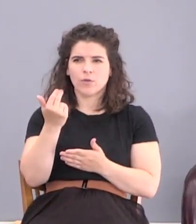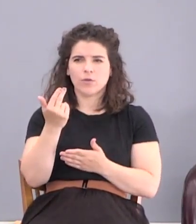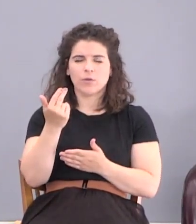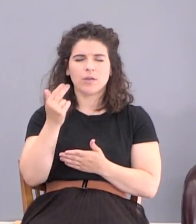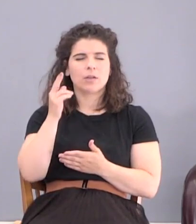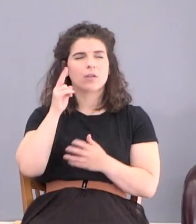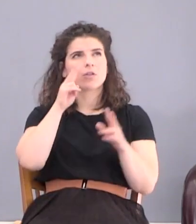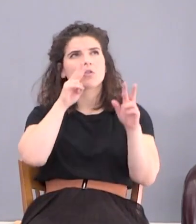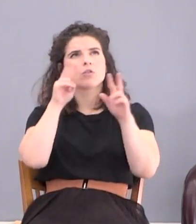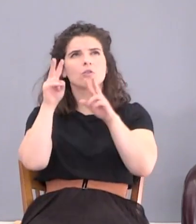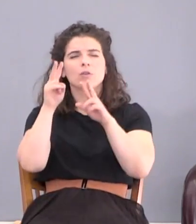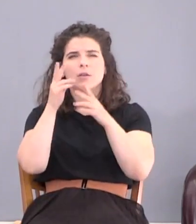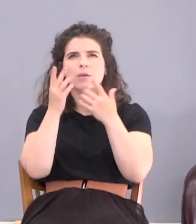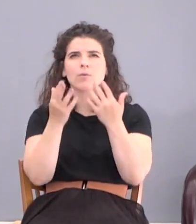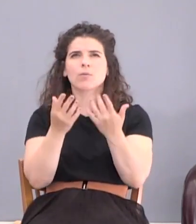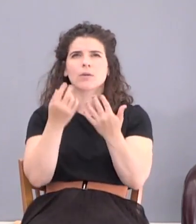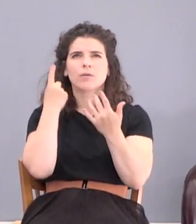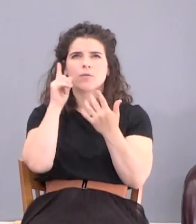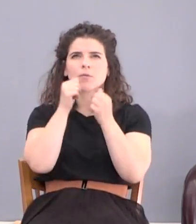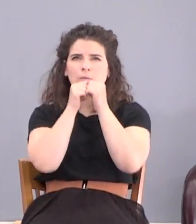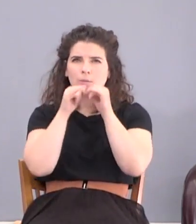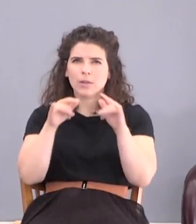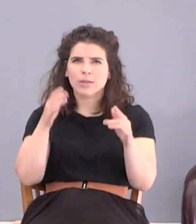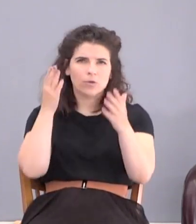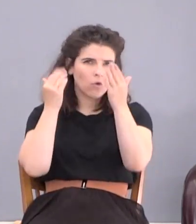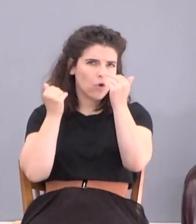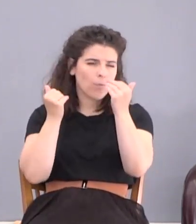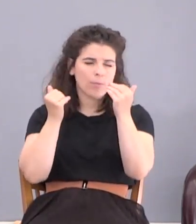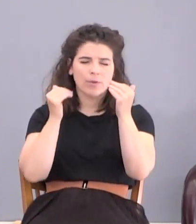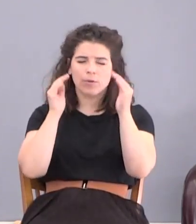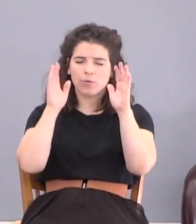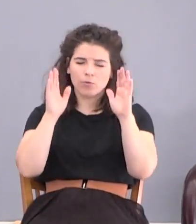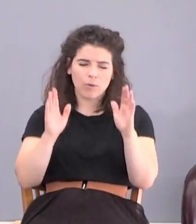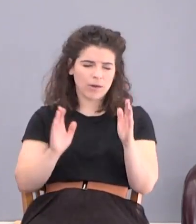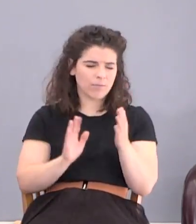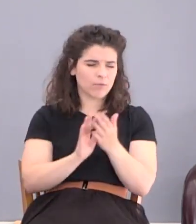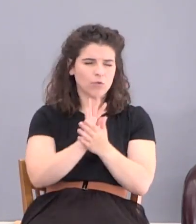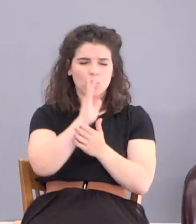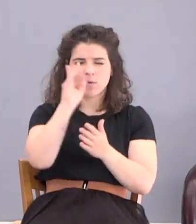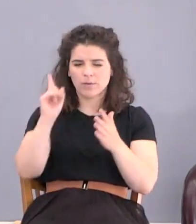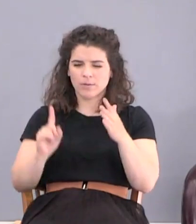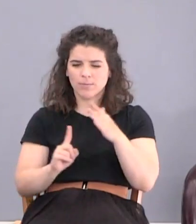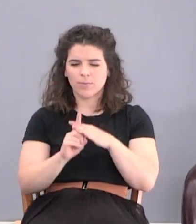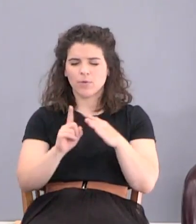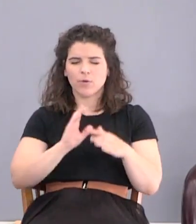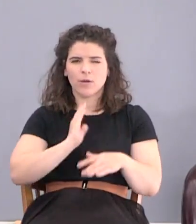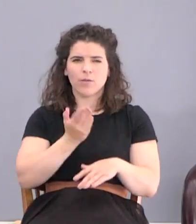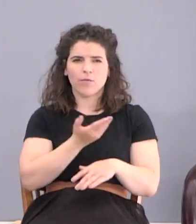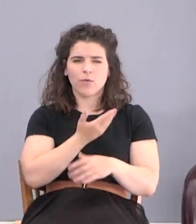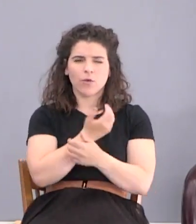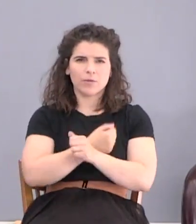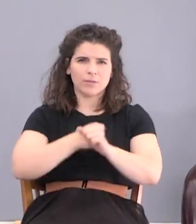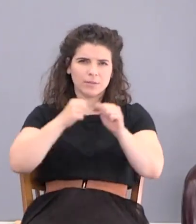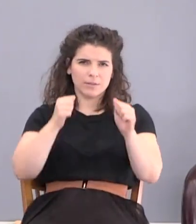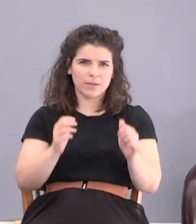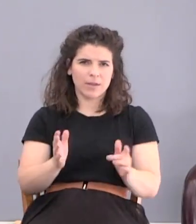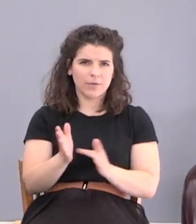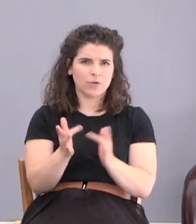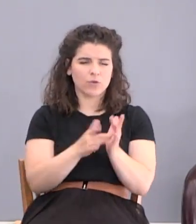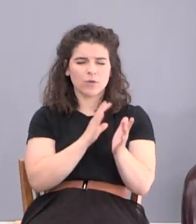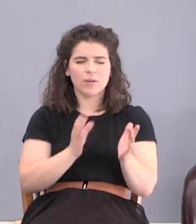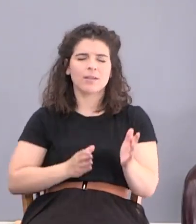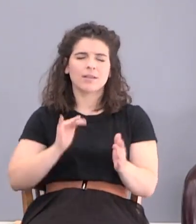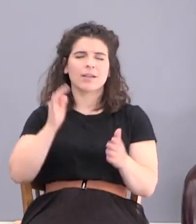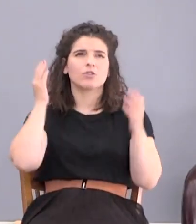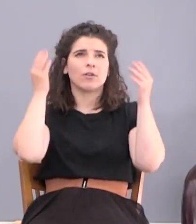appearing of our great God and our Savior, Jesus Christ. That's what we're supposed to be looking for. We are setting our affections on things above. We